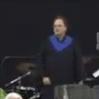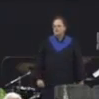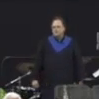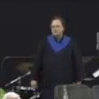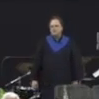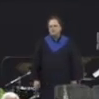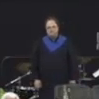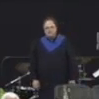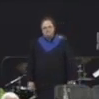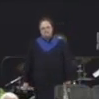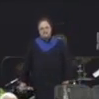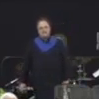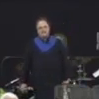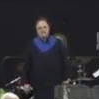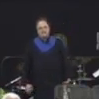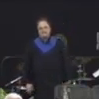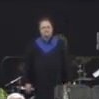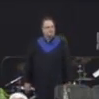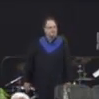We brothers and